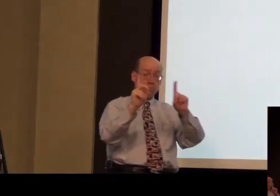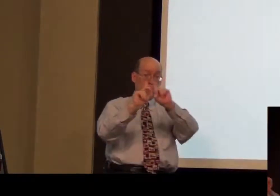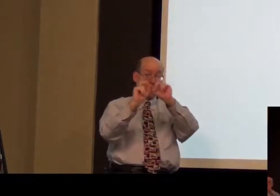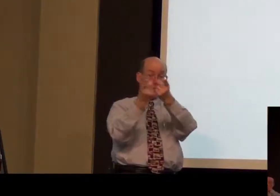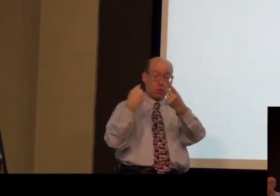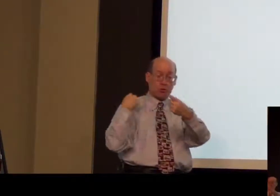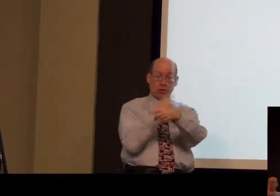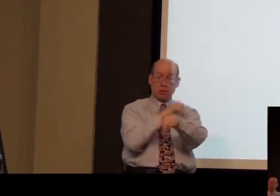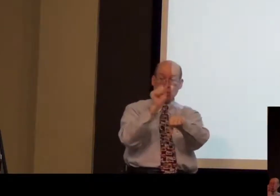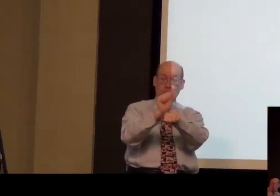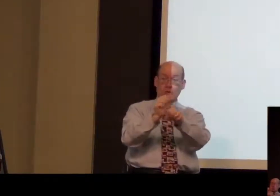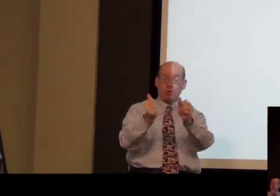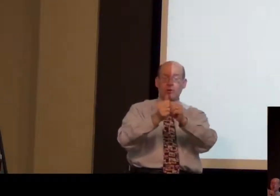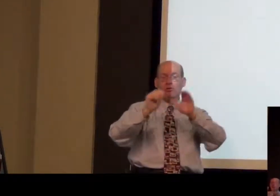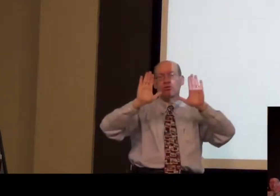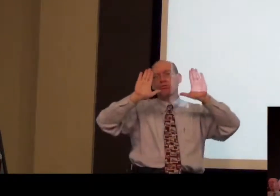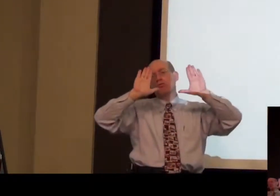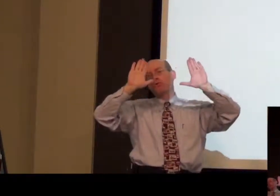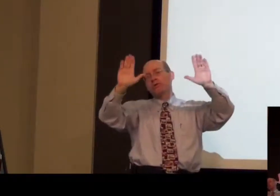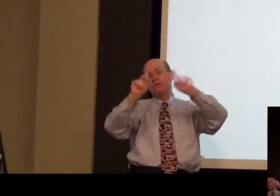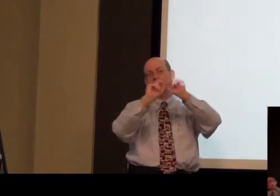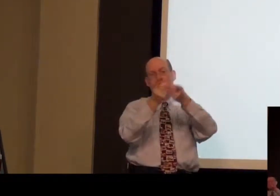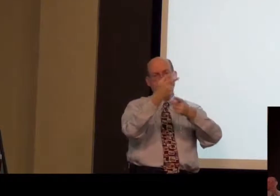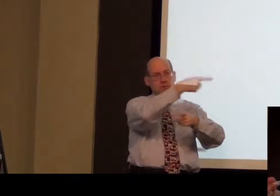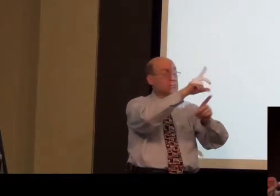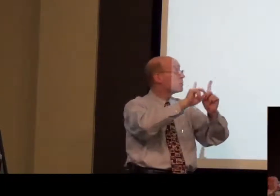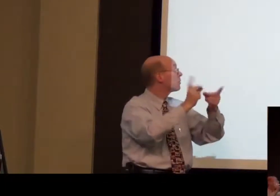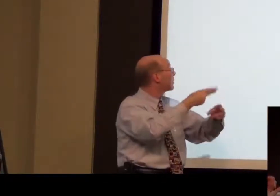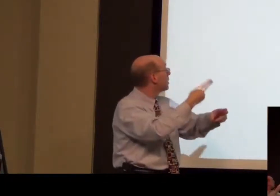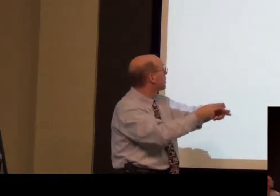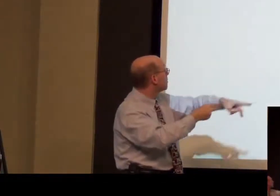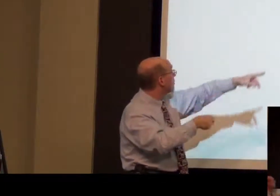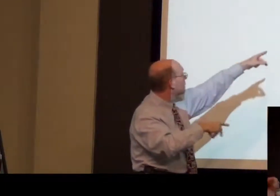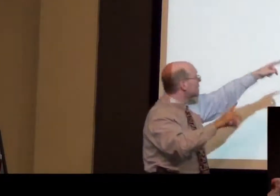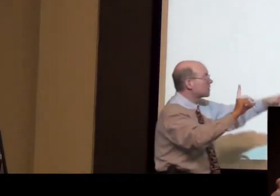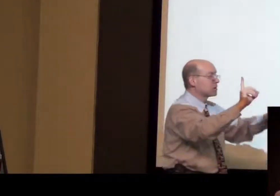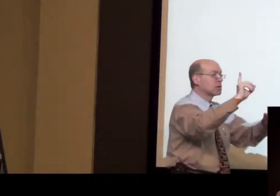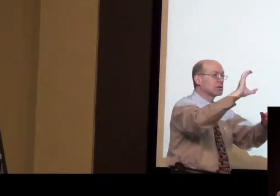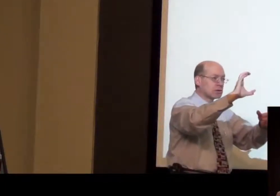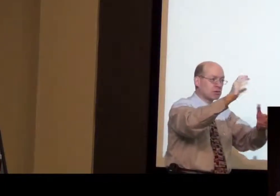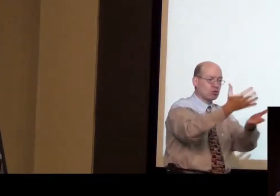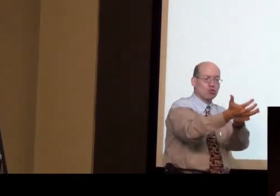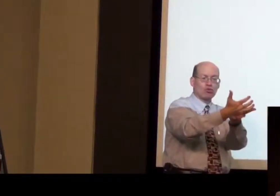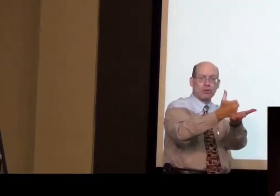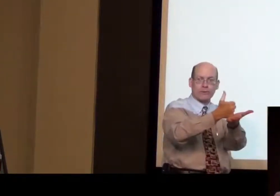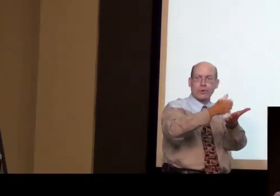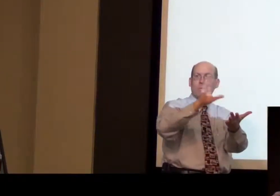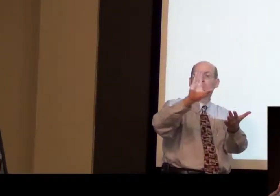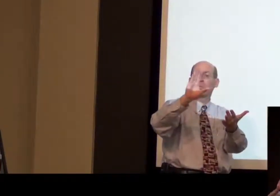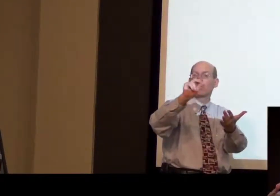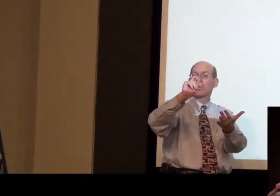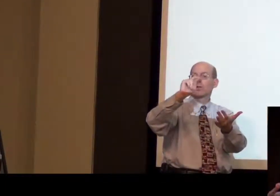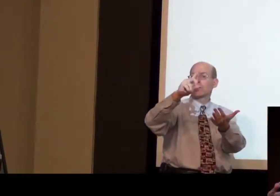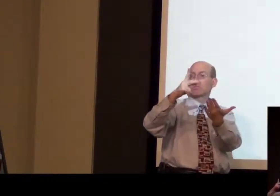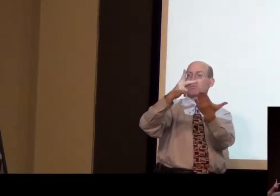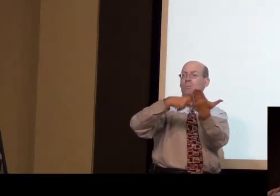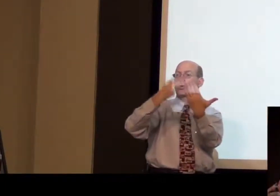So this is the District of Columbia government. We were essentially under them, and we worked with their revenue